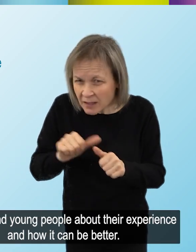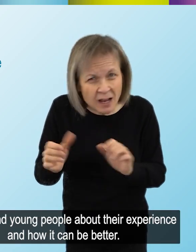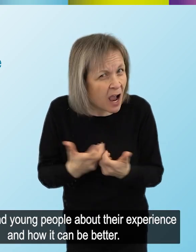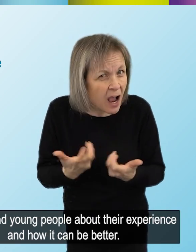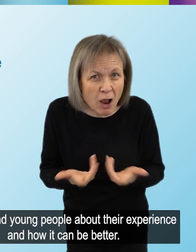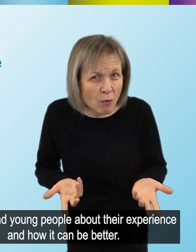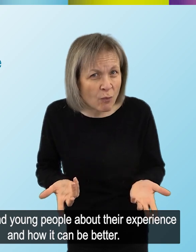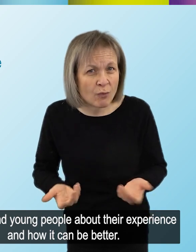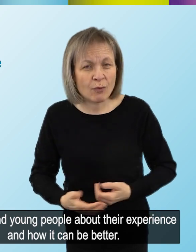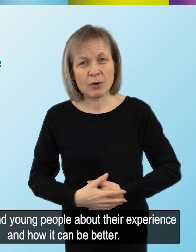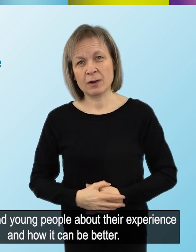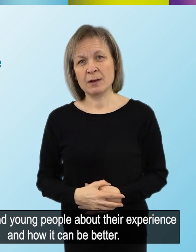how it can be better.